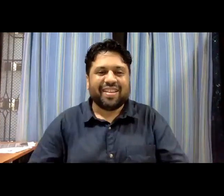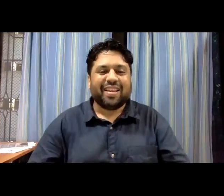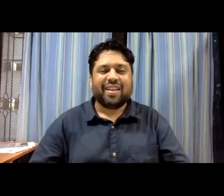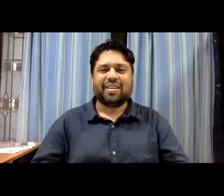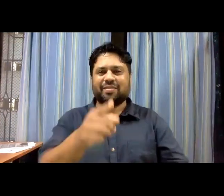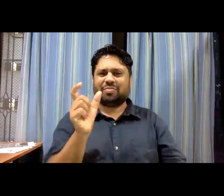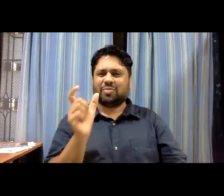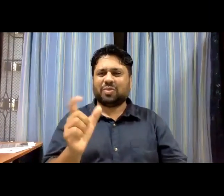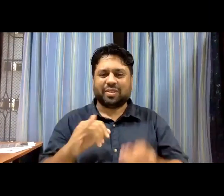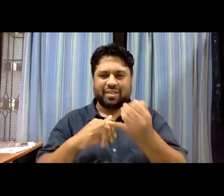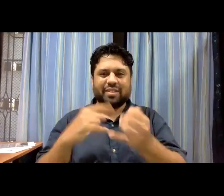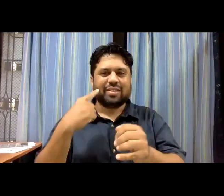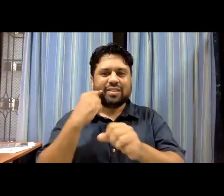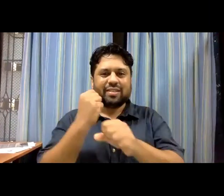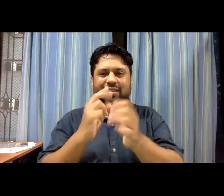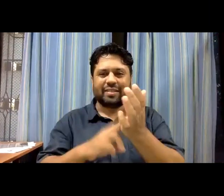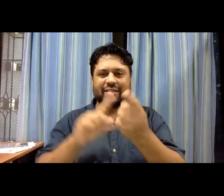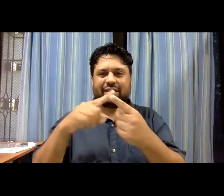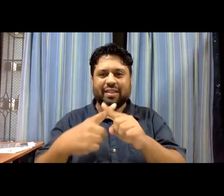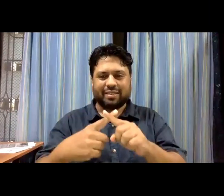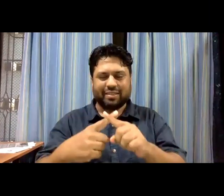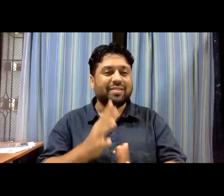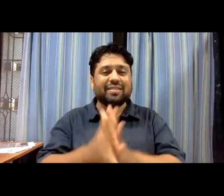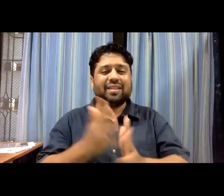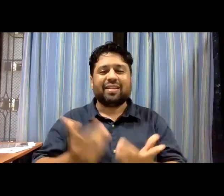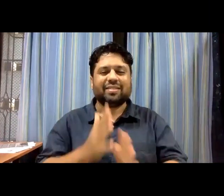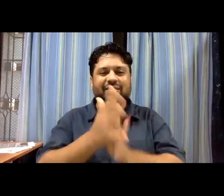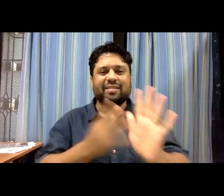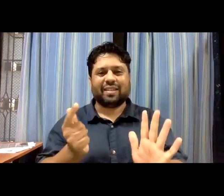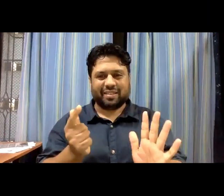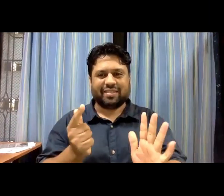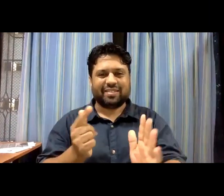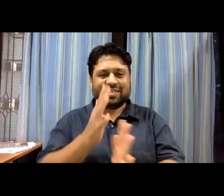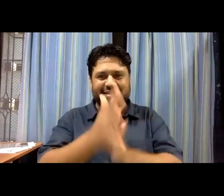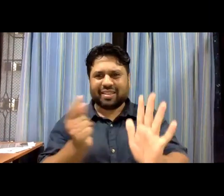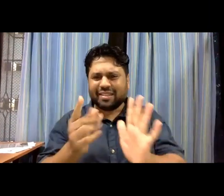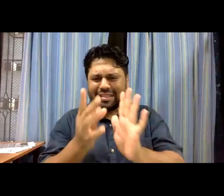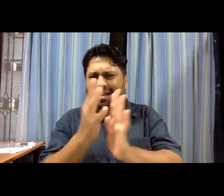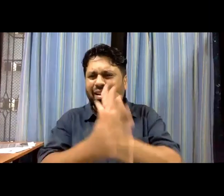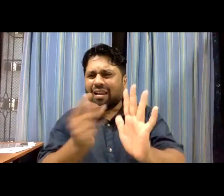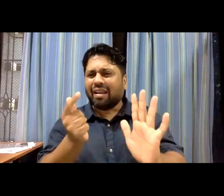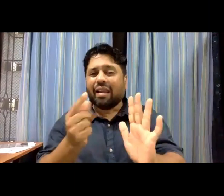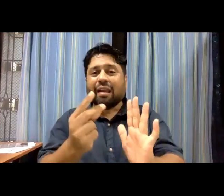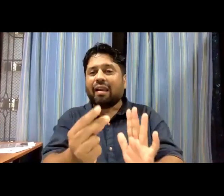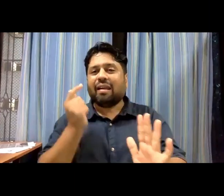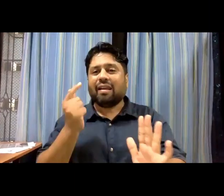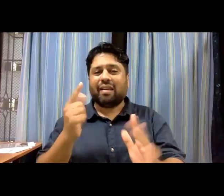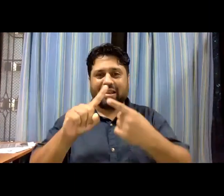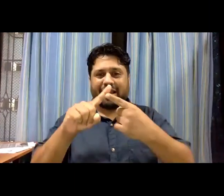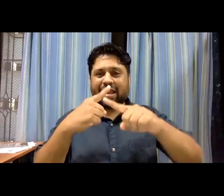for making me a part of it. Sign X. The sign is this sign X, as you can